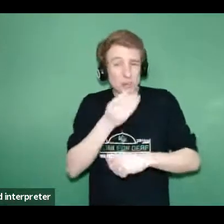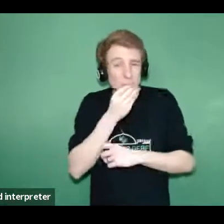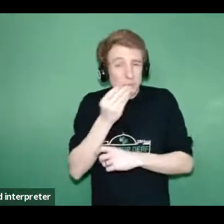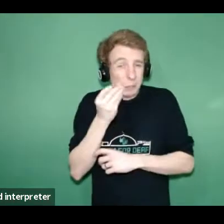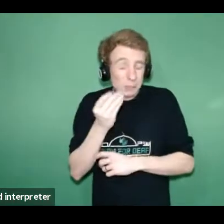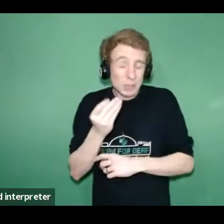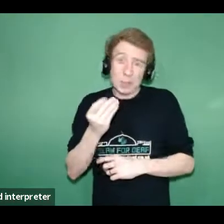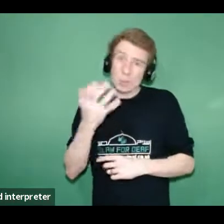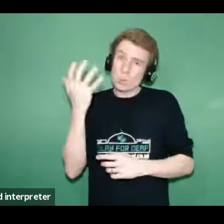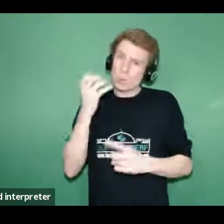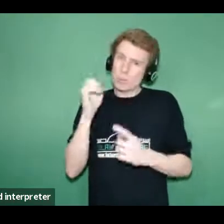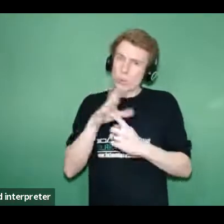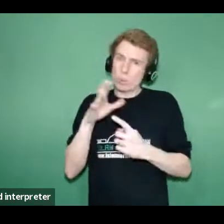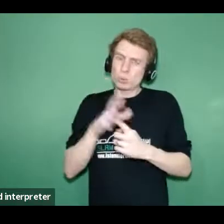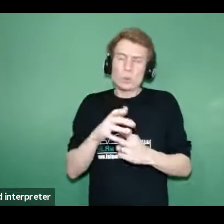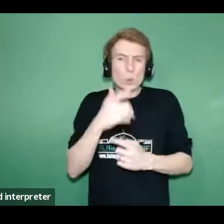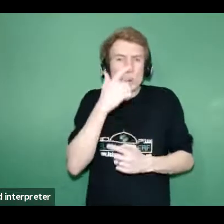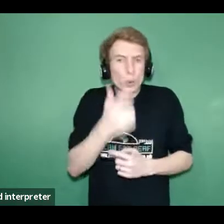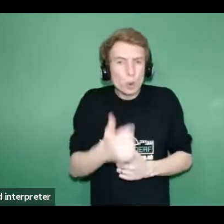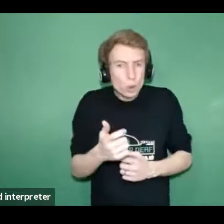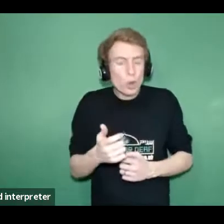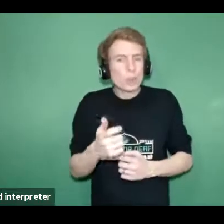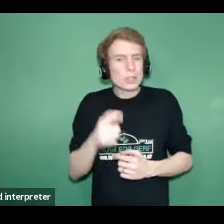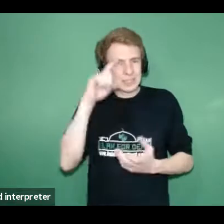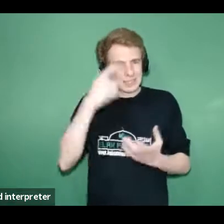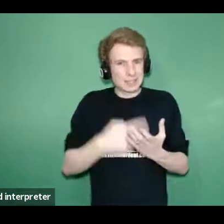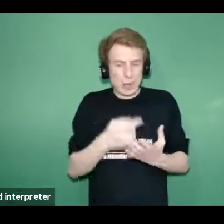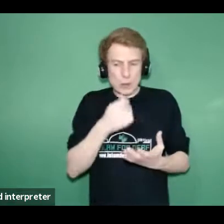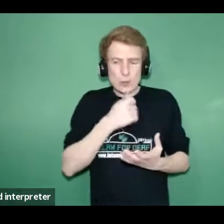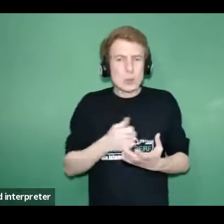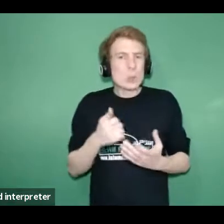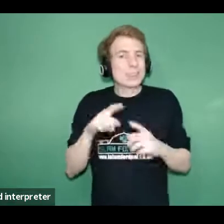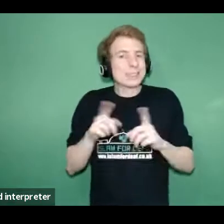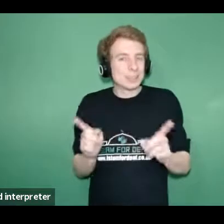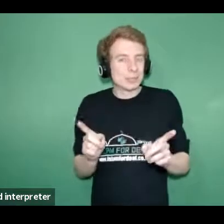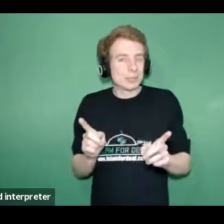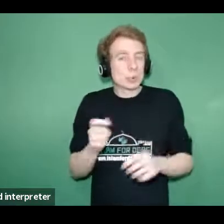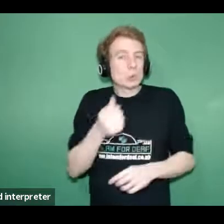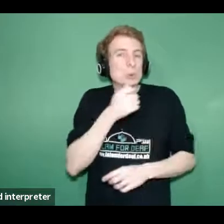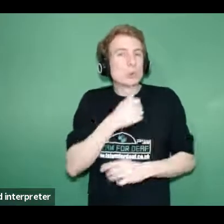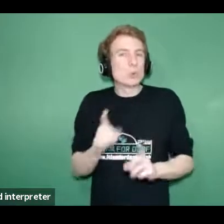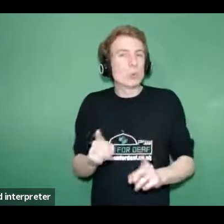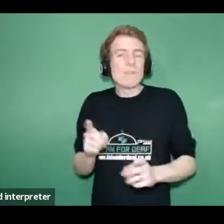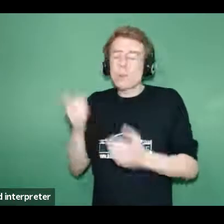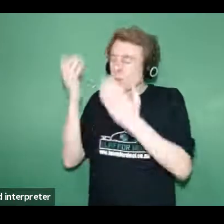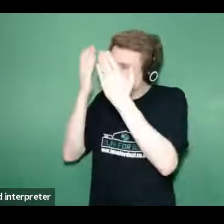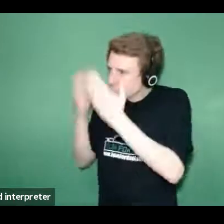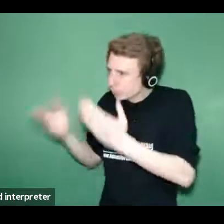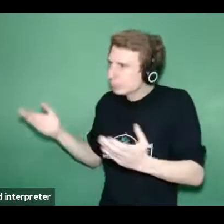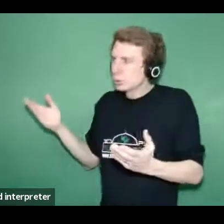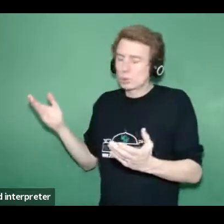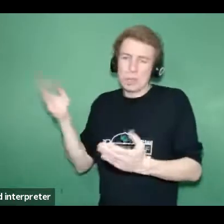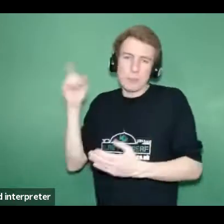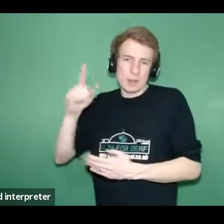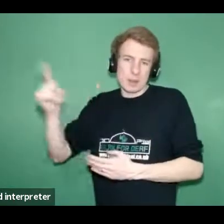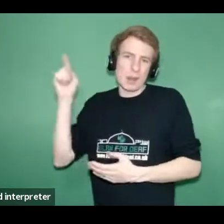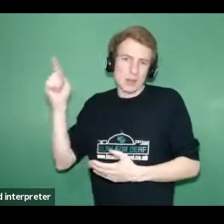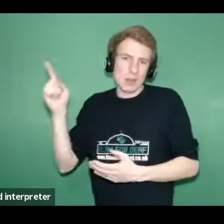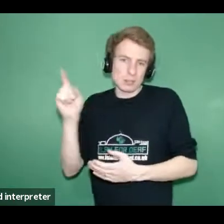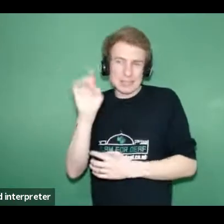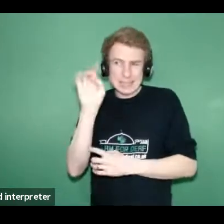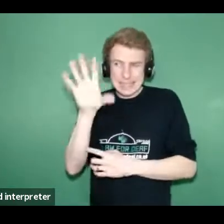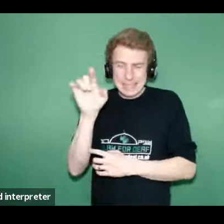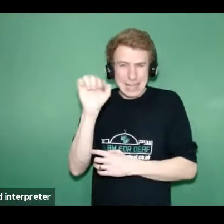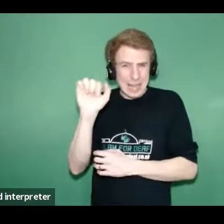true spirit of fasting. So and this is the true meaning of fasting, where the Prophet, peace and blessings be upon